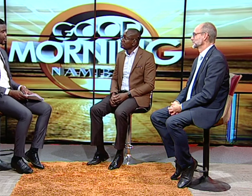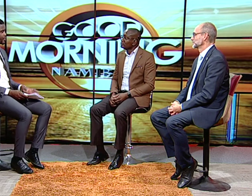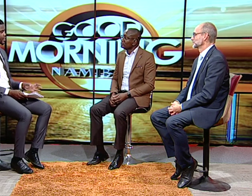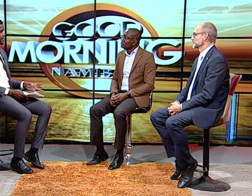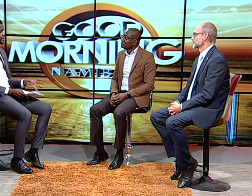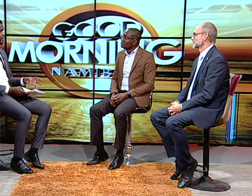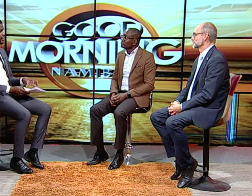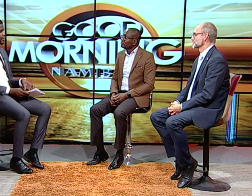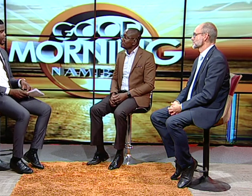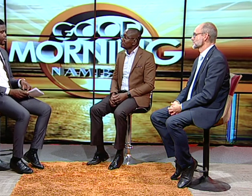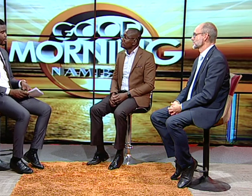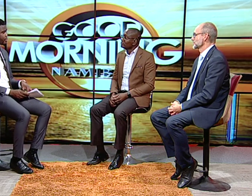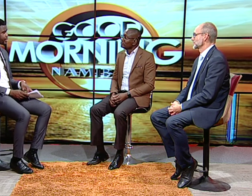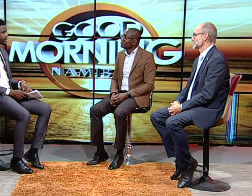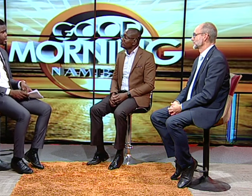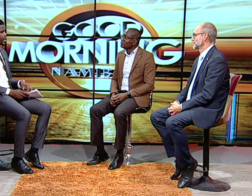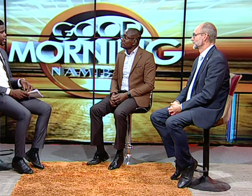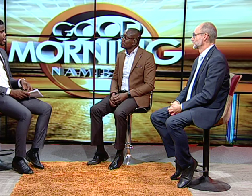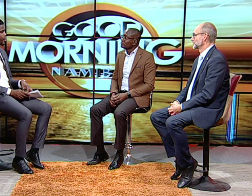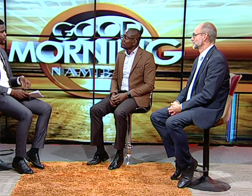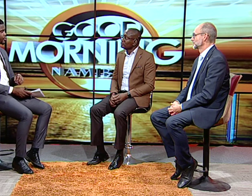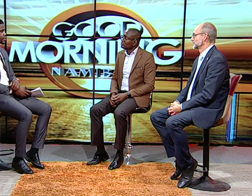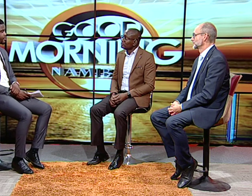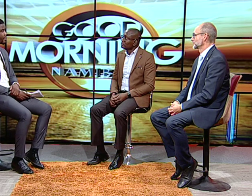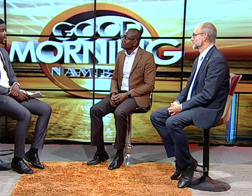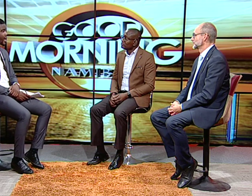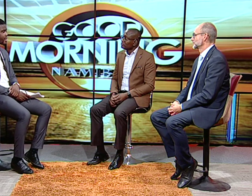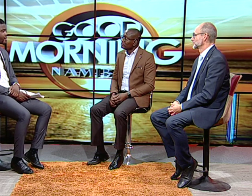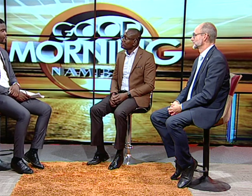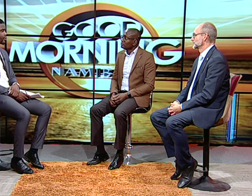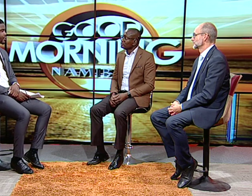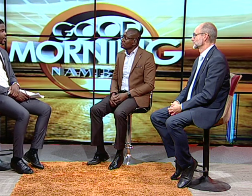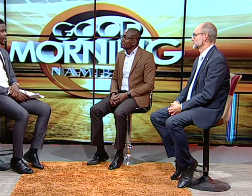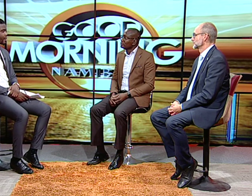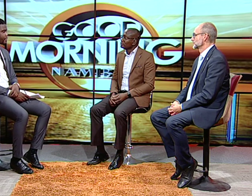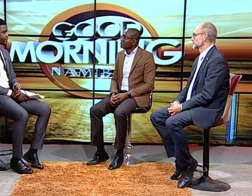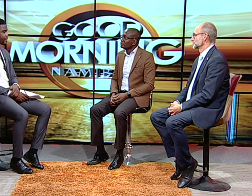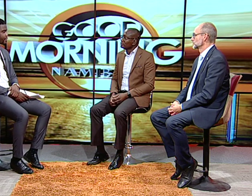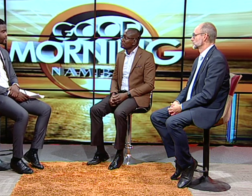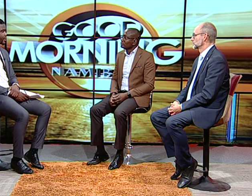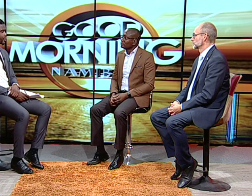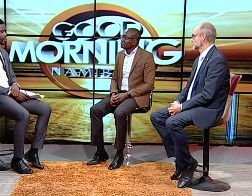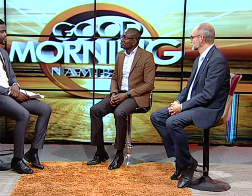please tell us about, you know, the commemoration and how, of course, the public can get involved and be part of the observation.